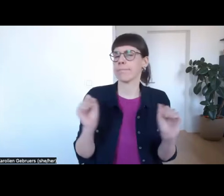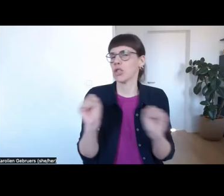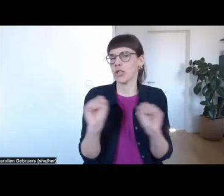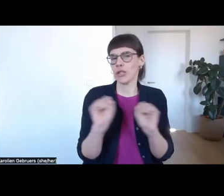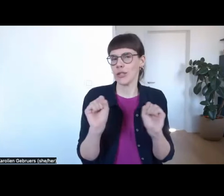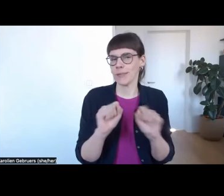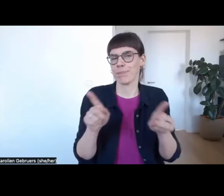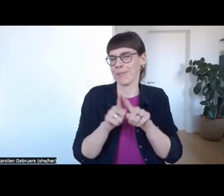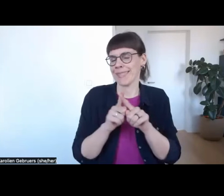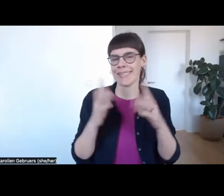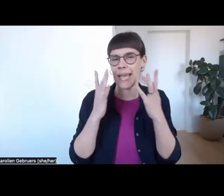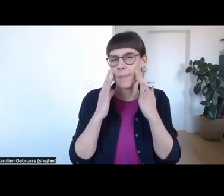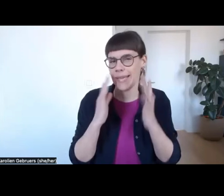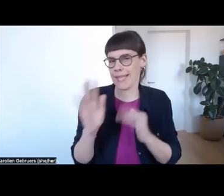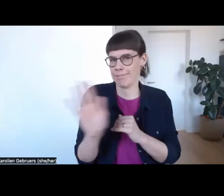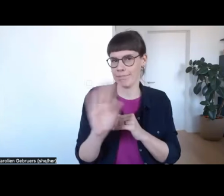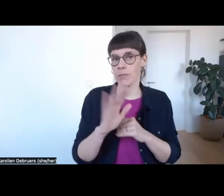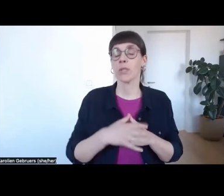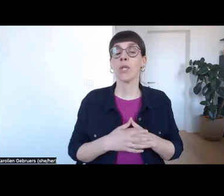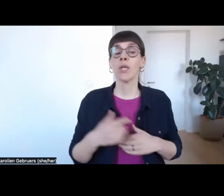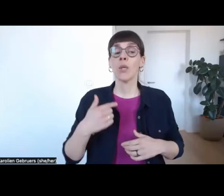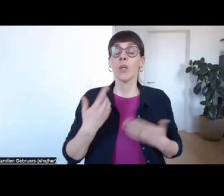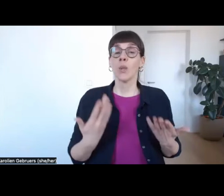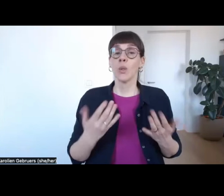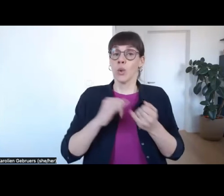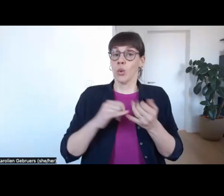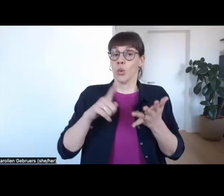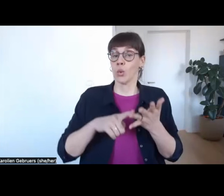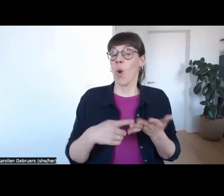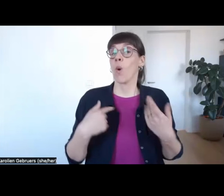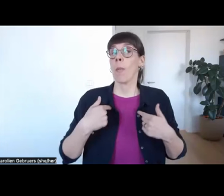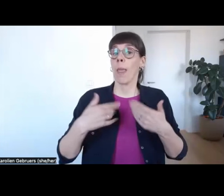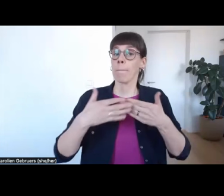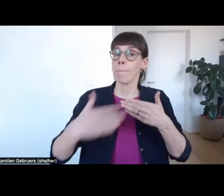my data collection has not started yet either. I'm in the same position as Ina.